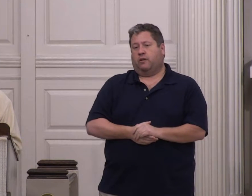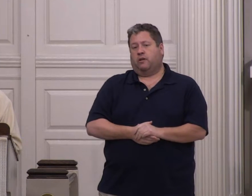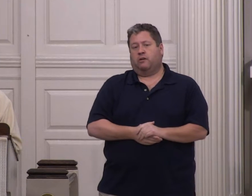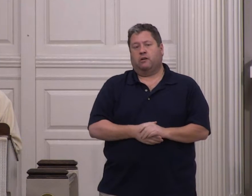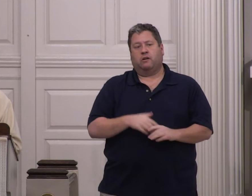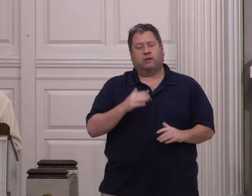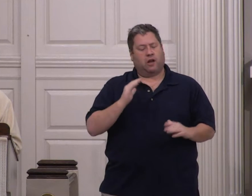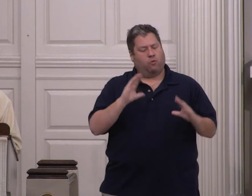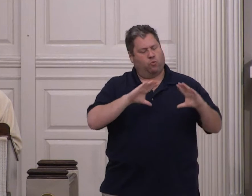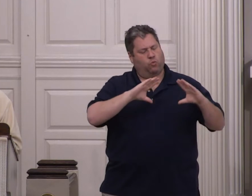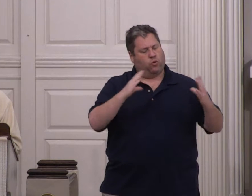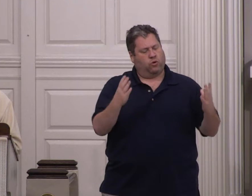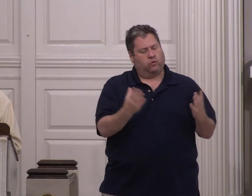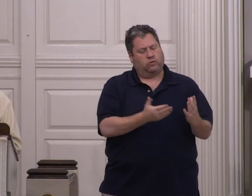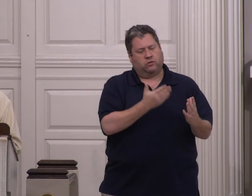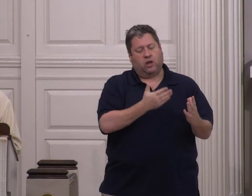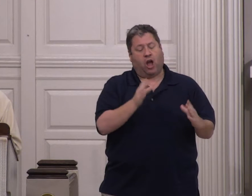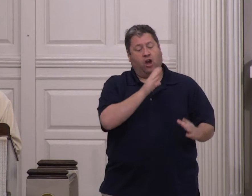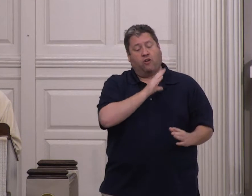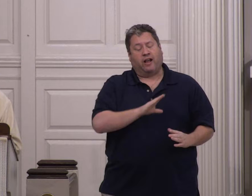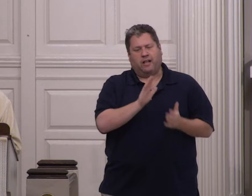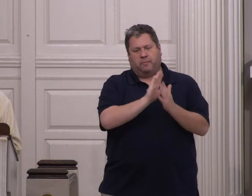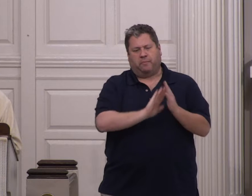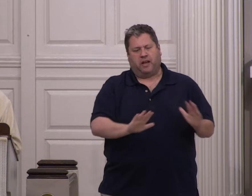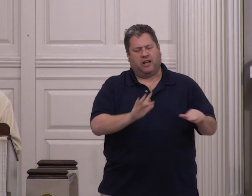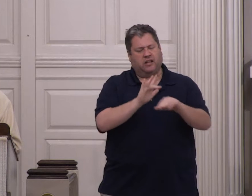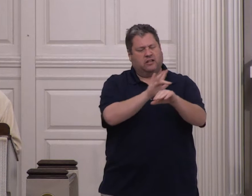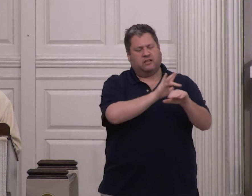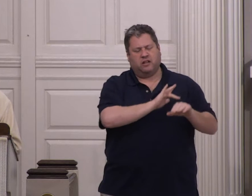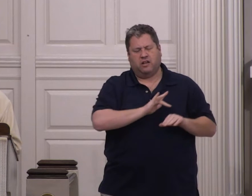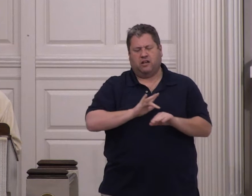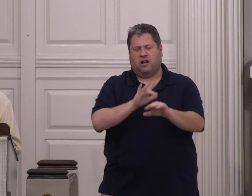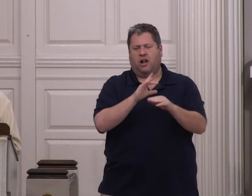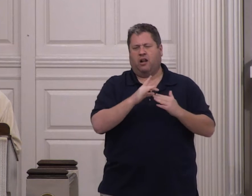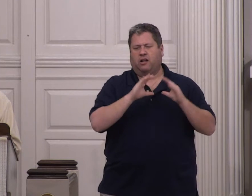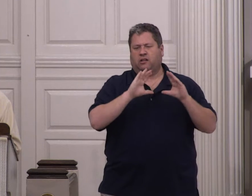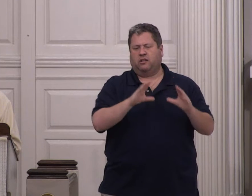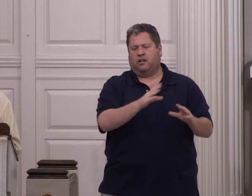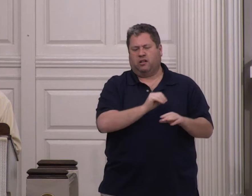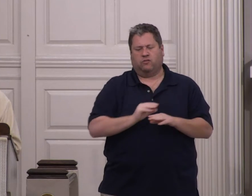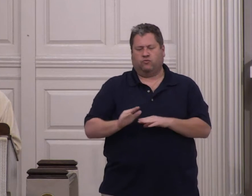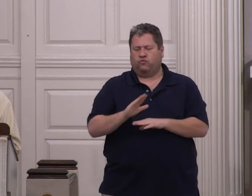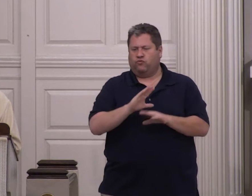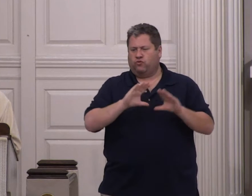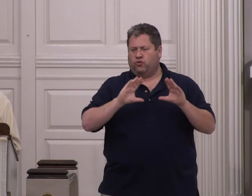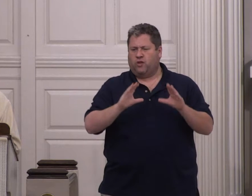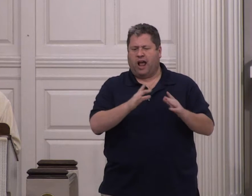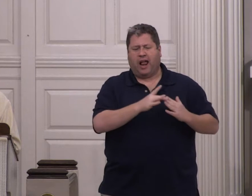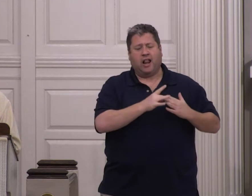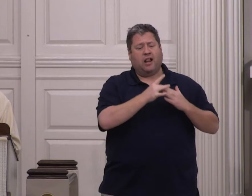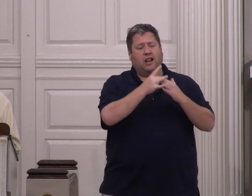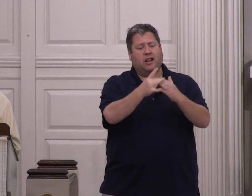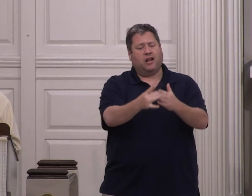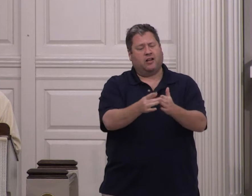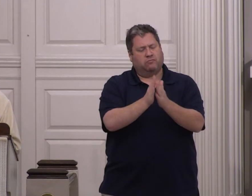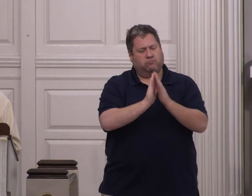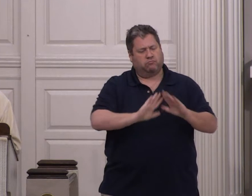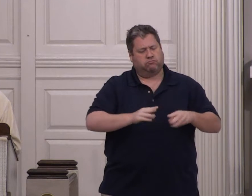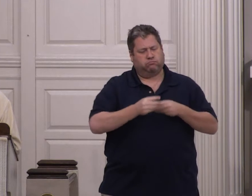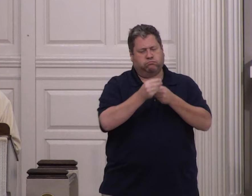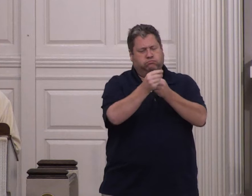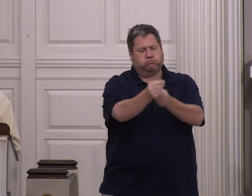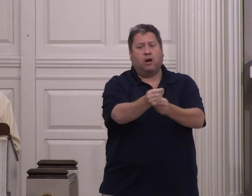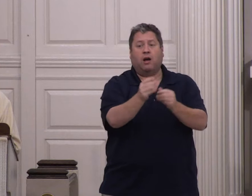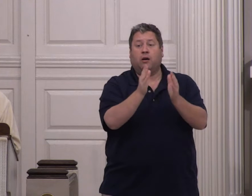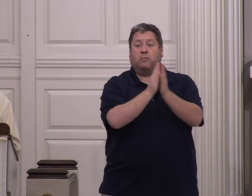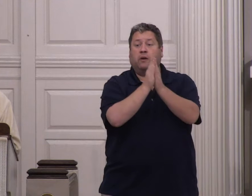For our world, may Christ's peace touch the hearts of leaders and influencers and lead them to harmony. Let us